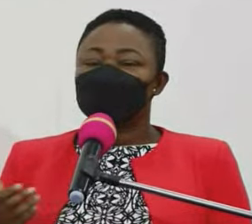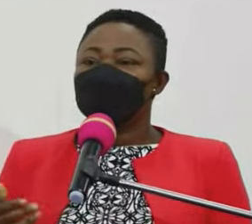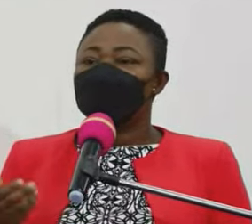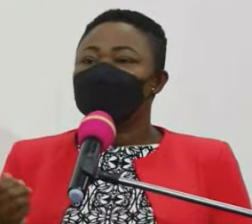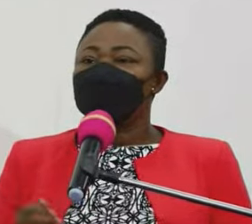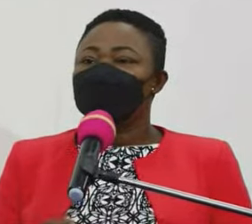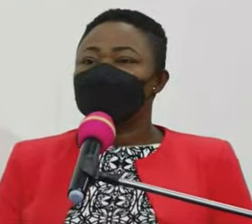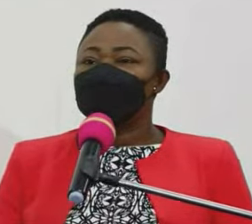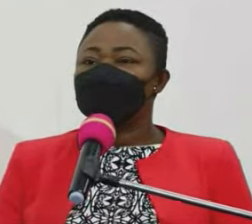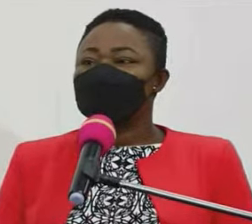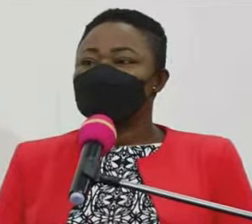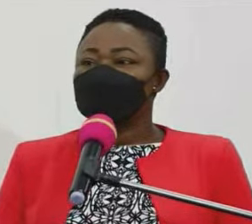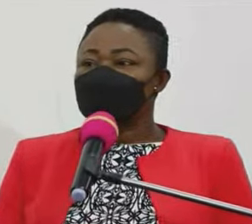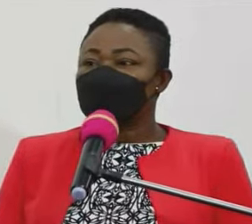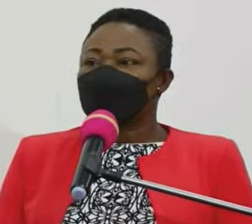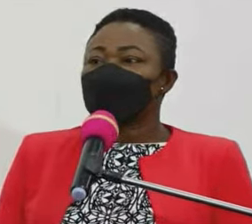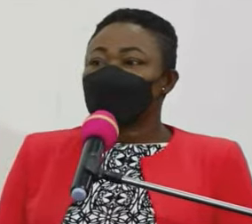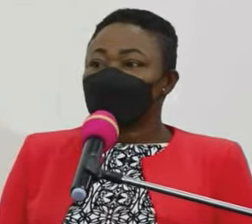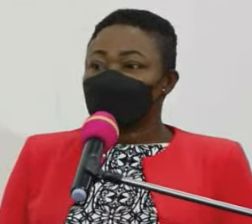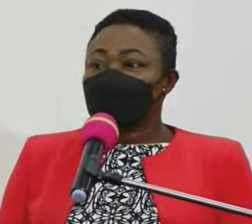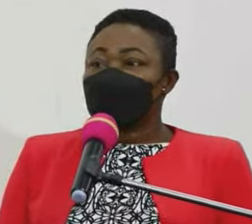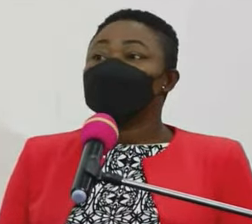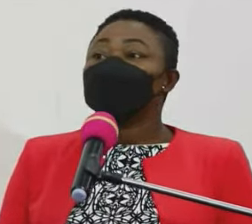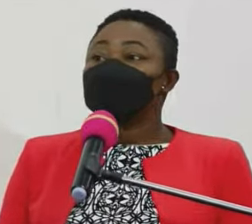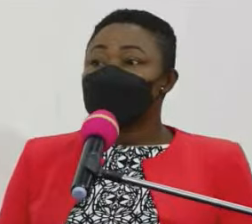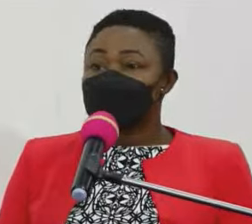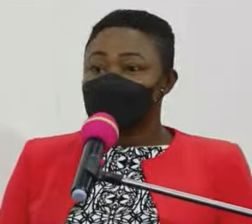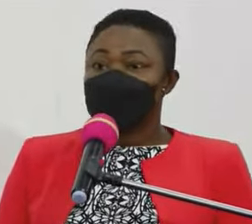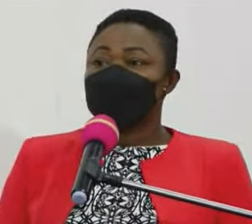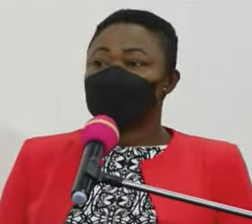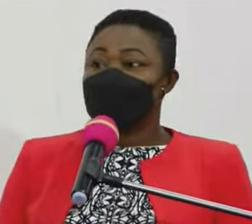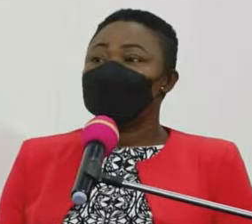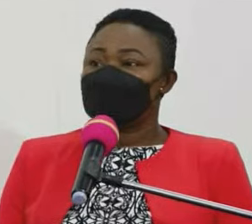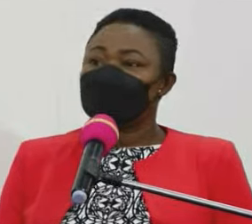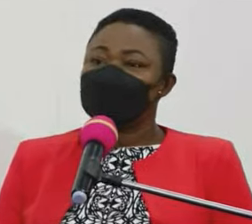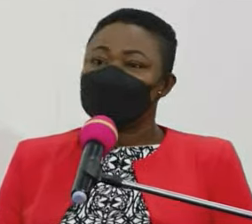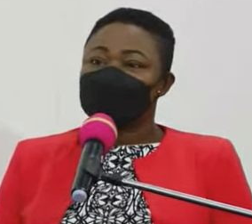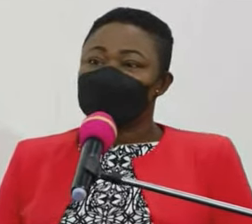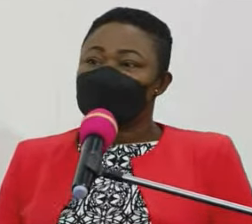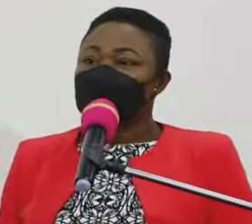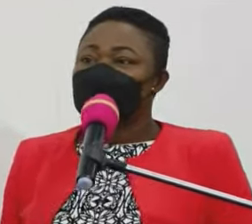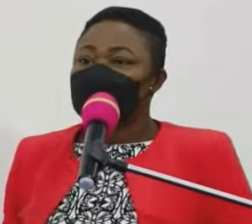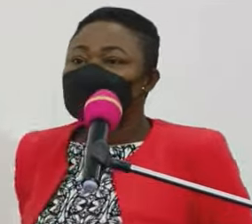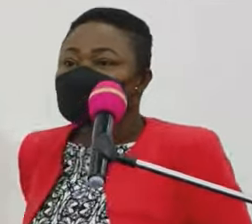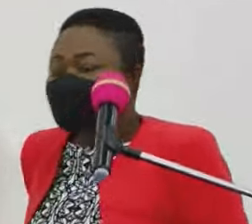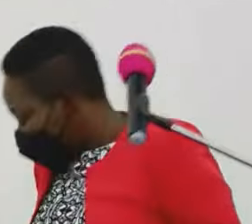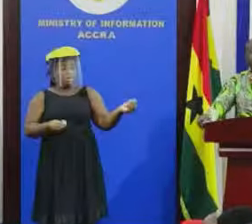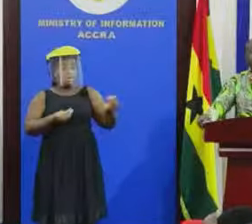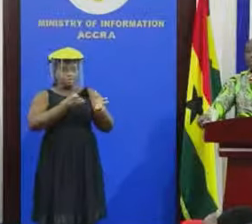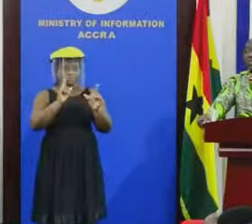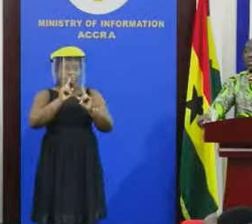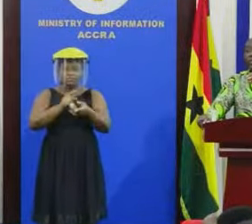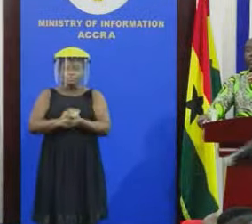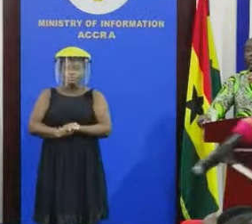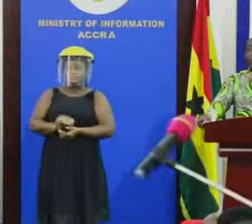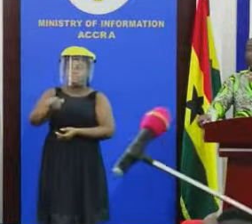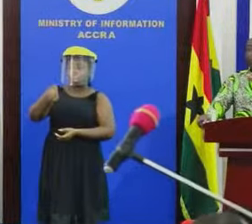charge to review those things? And this is included in a draft of a bill, Yes, correct? yes. Okay, I'll get your response. Are there any other